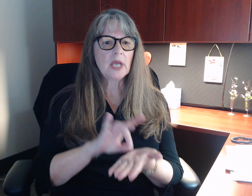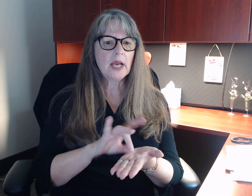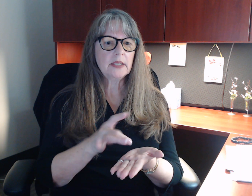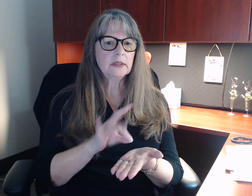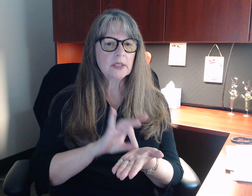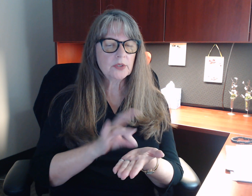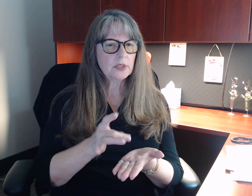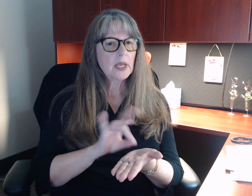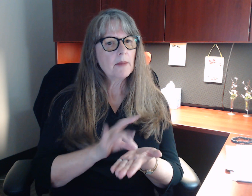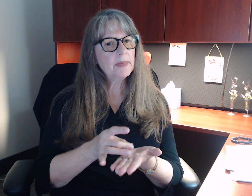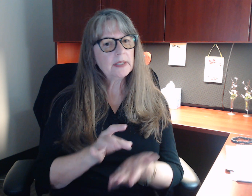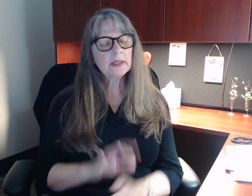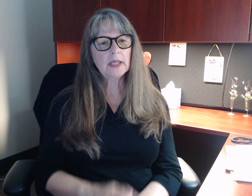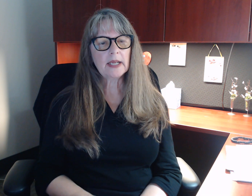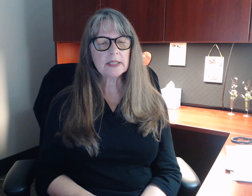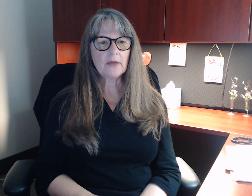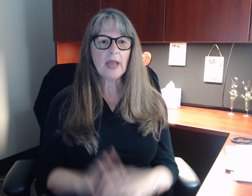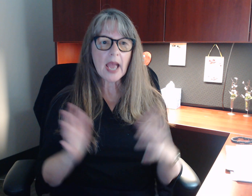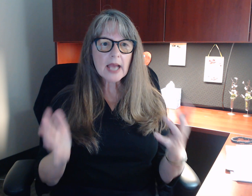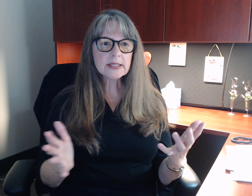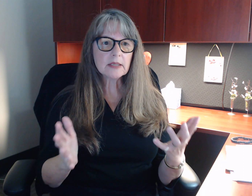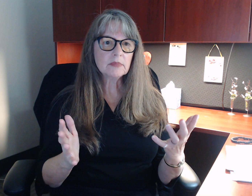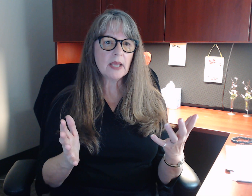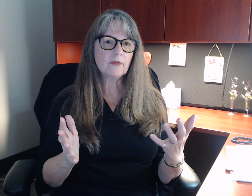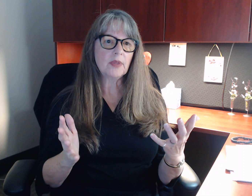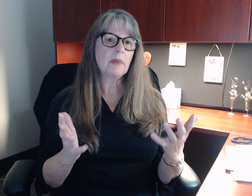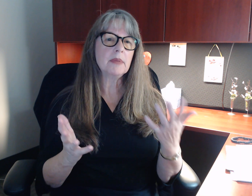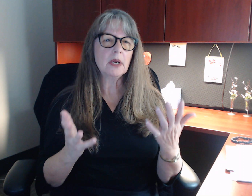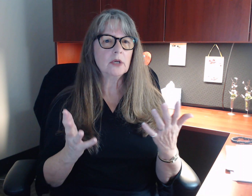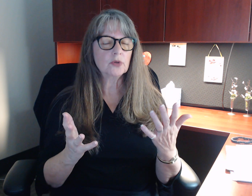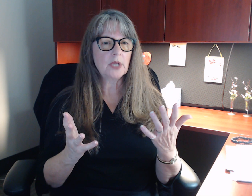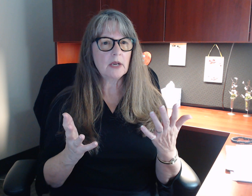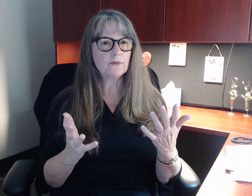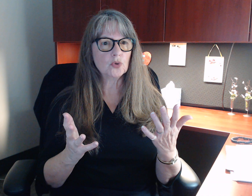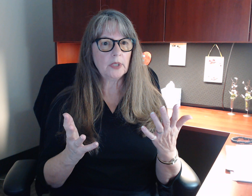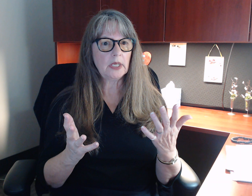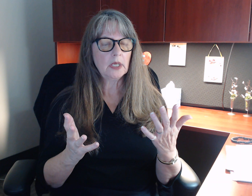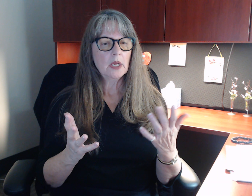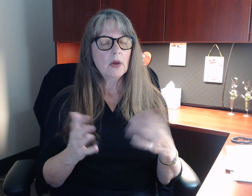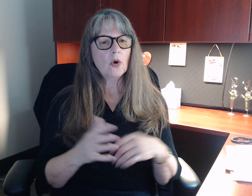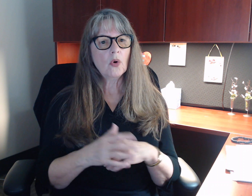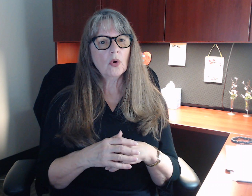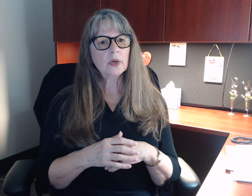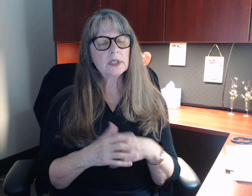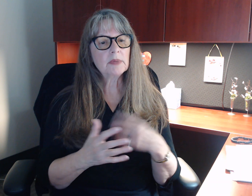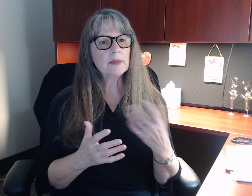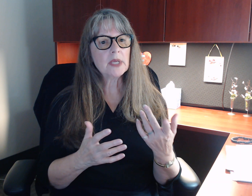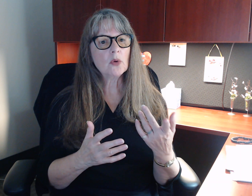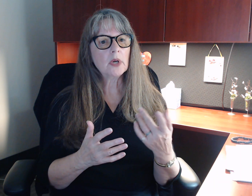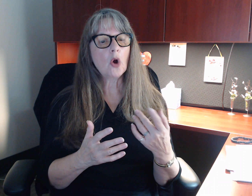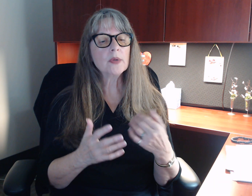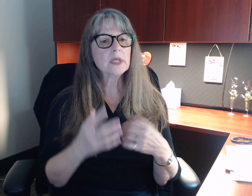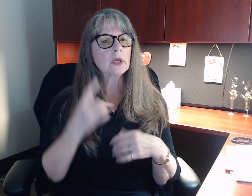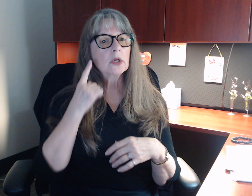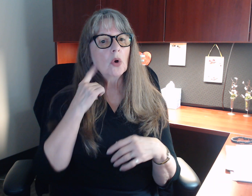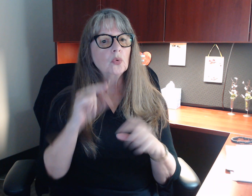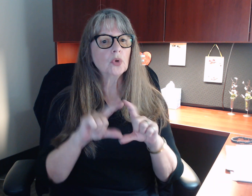sign, but like I said, I've had some deaf that maybe not understand it fully, or sometimes they know it, oh, it's a gold